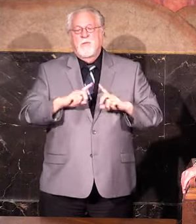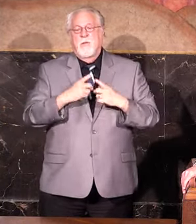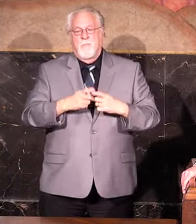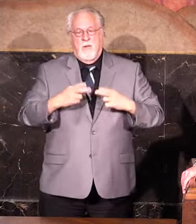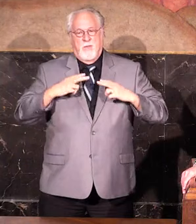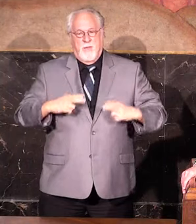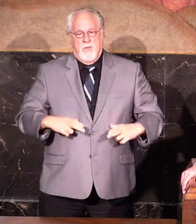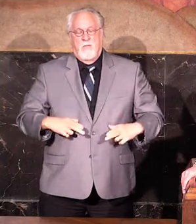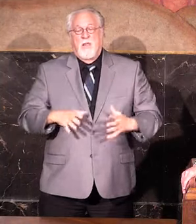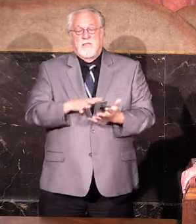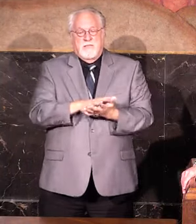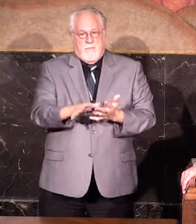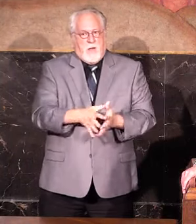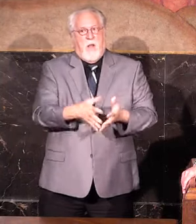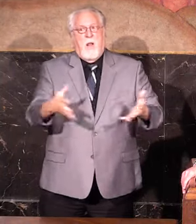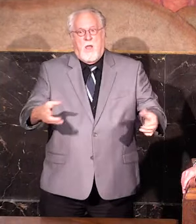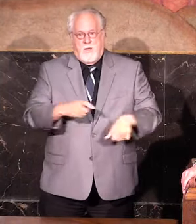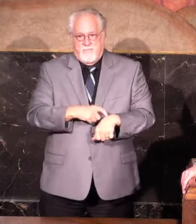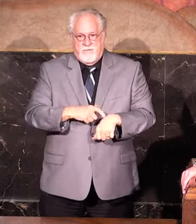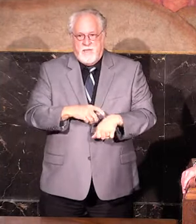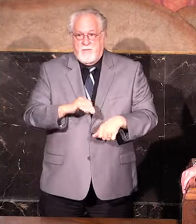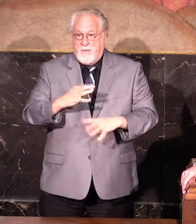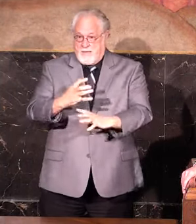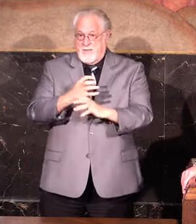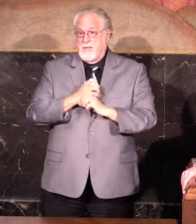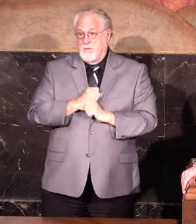an awful lot of time, and we're really getting good